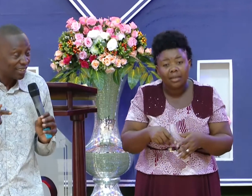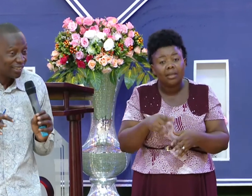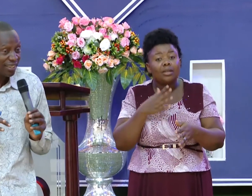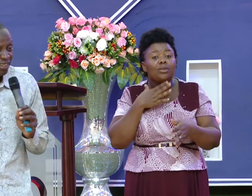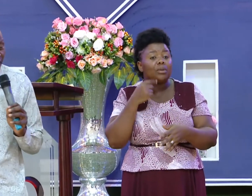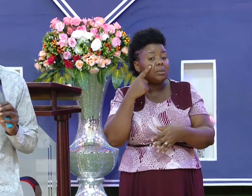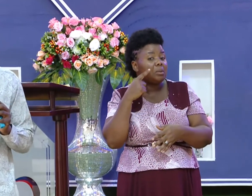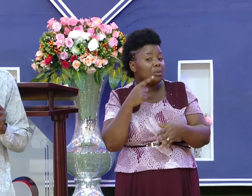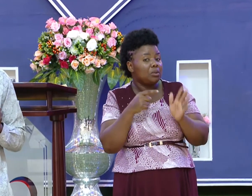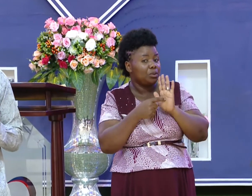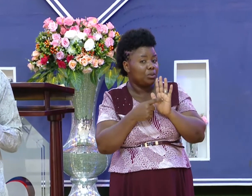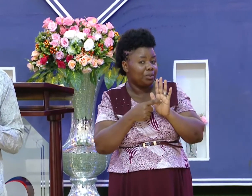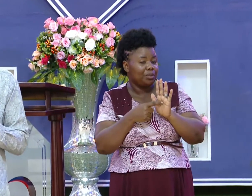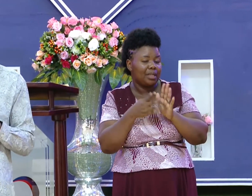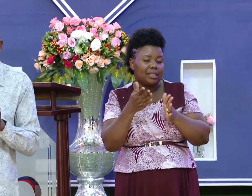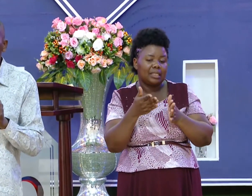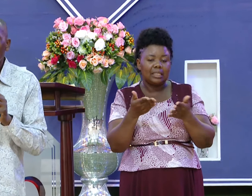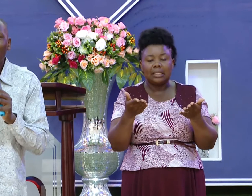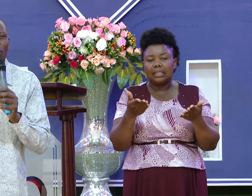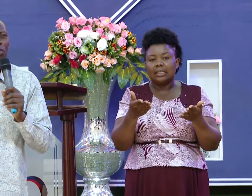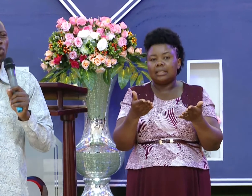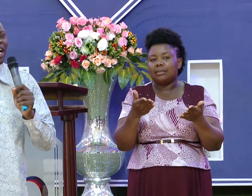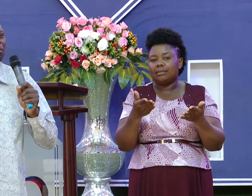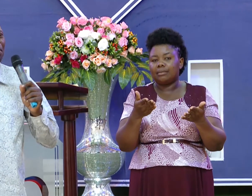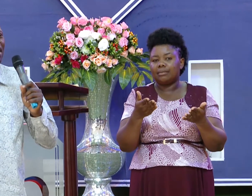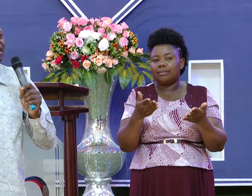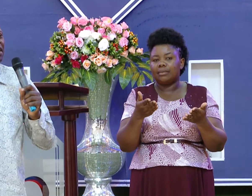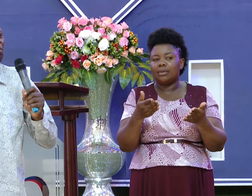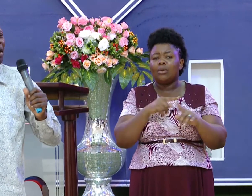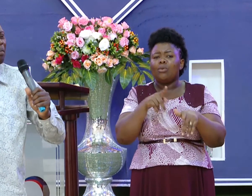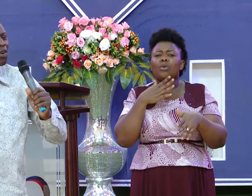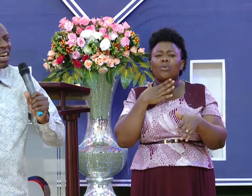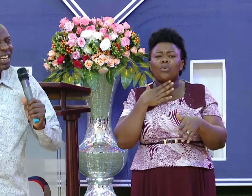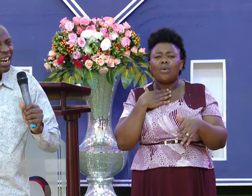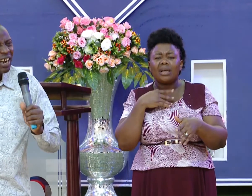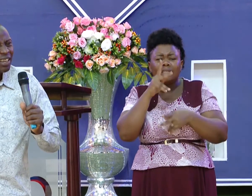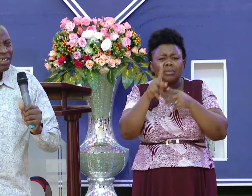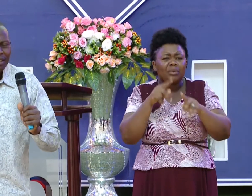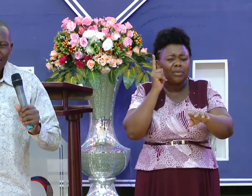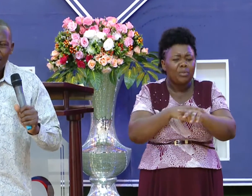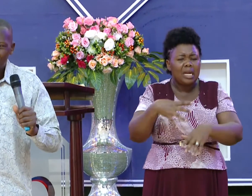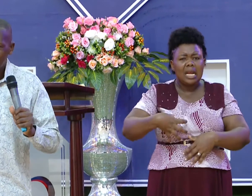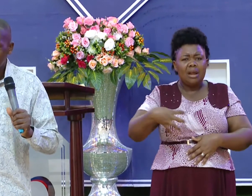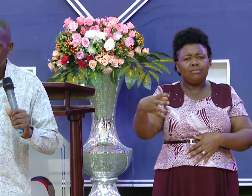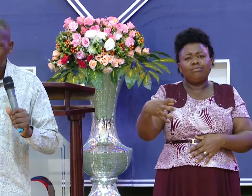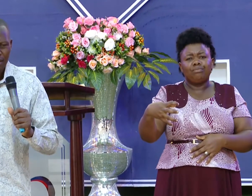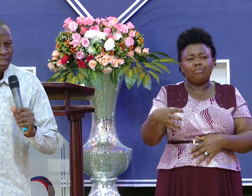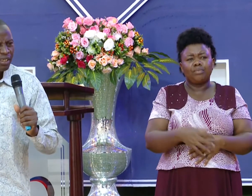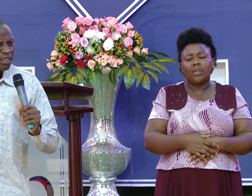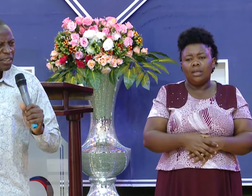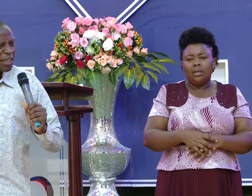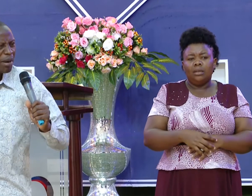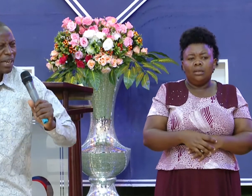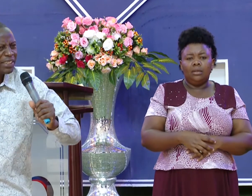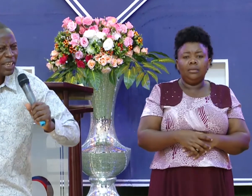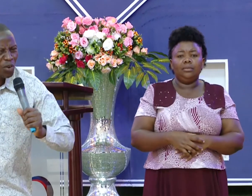I no longer buy meat, but chicken is cheap. I eat cheap. But what someone who has a character, even